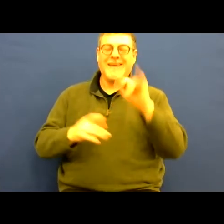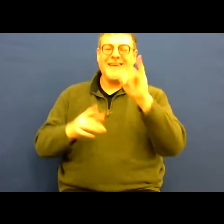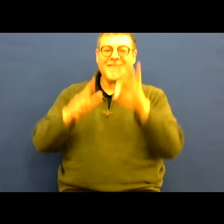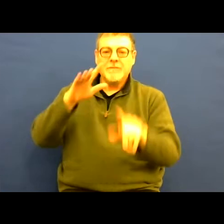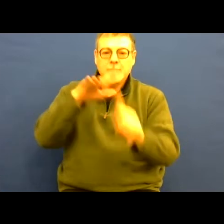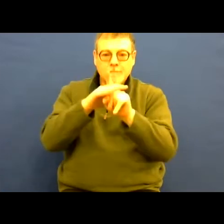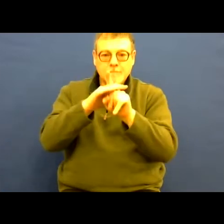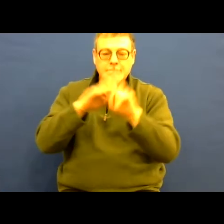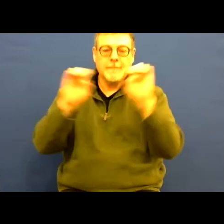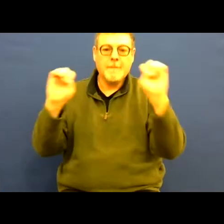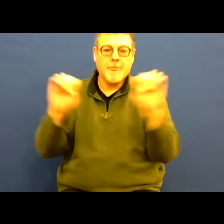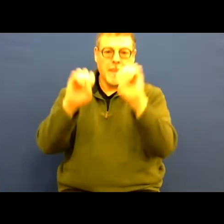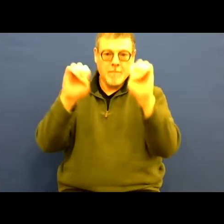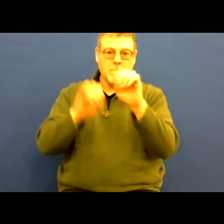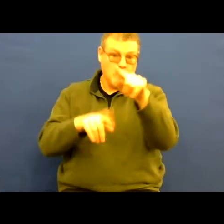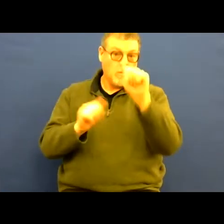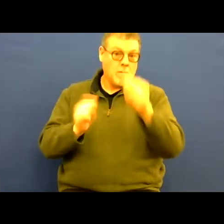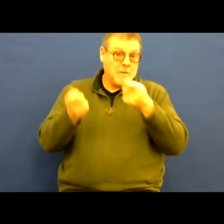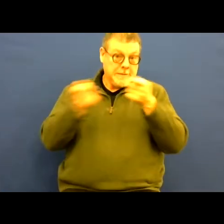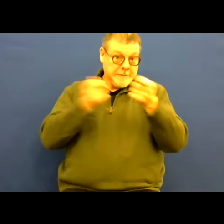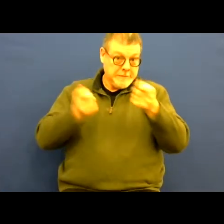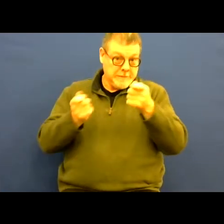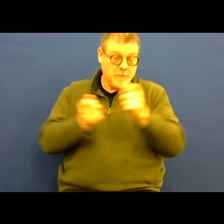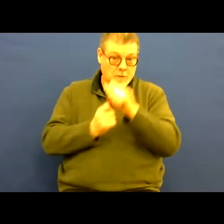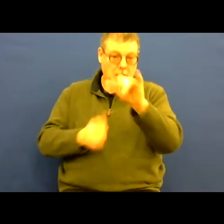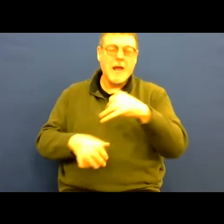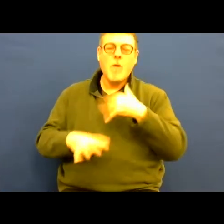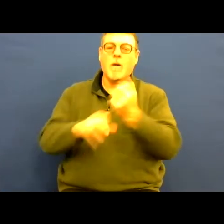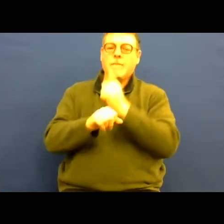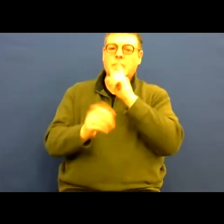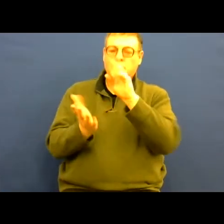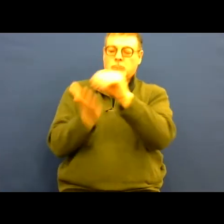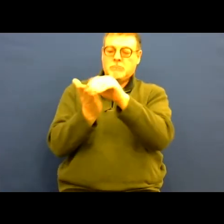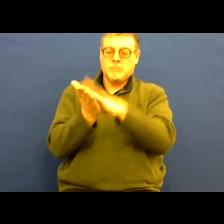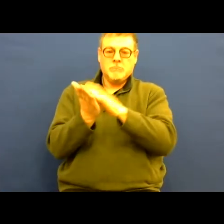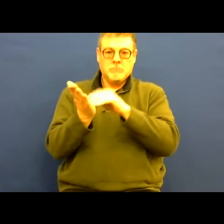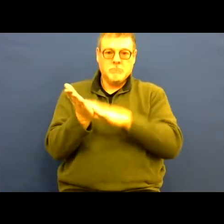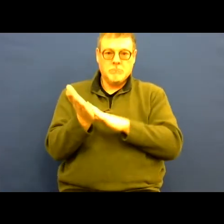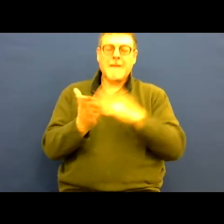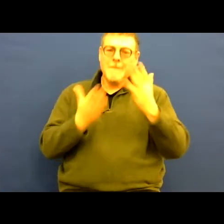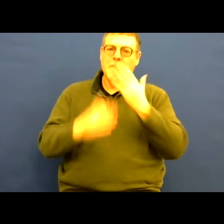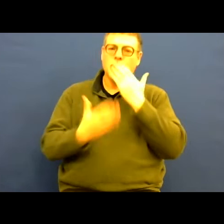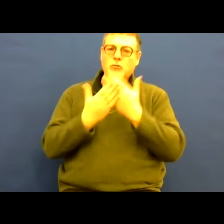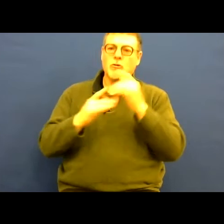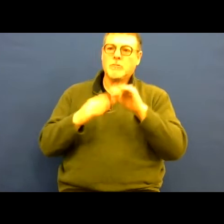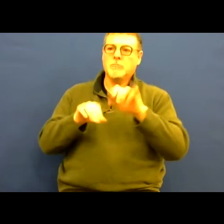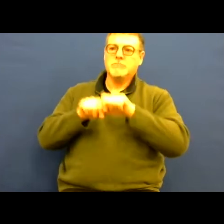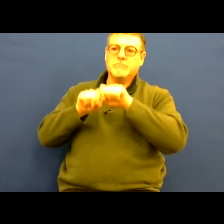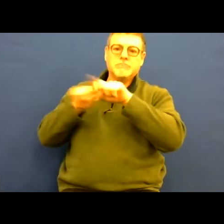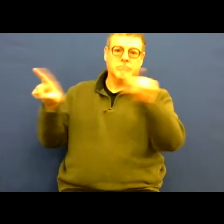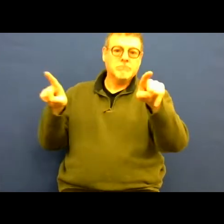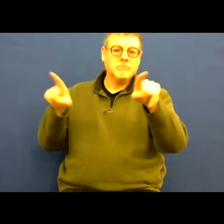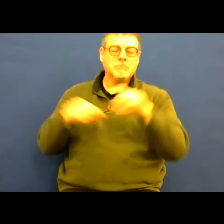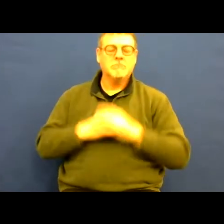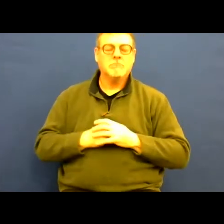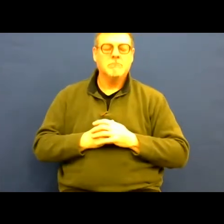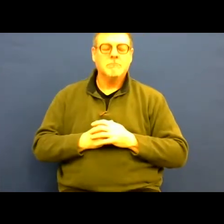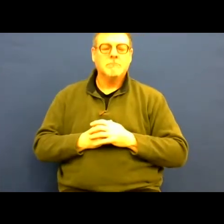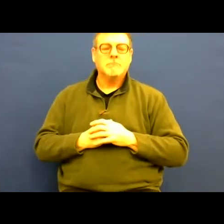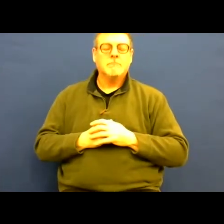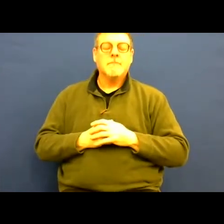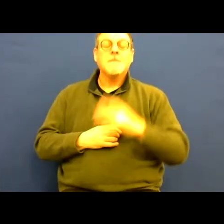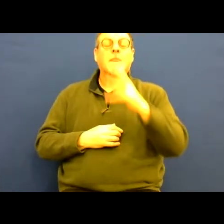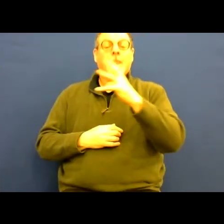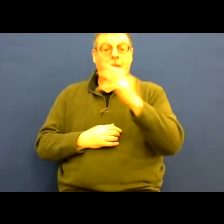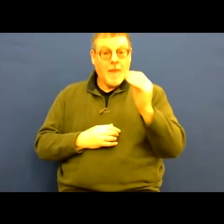emergency that you could deal with. And I wanted to make sure that that was on record. Might be a good thing to put in Henrietta Happenings as well.